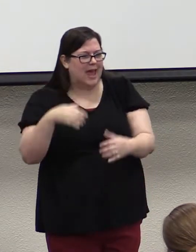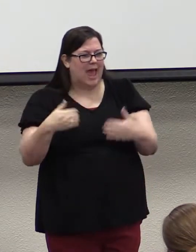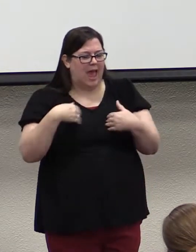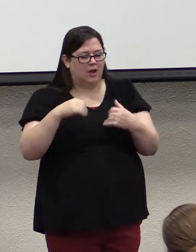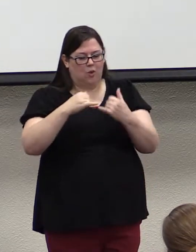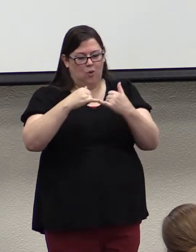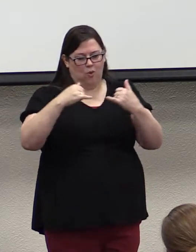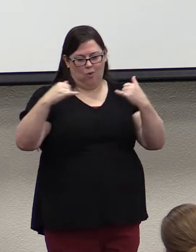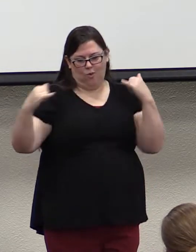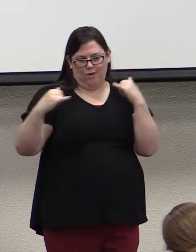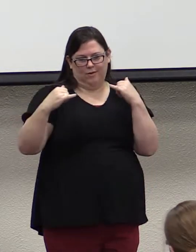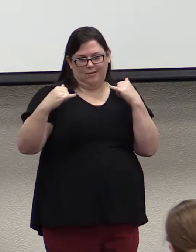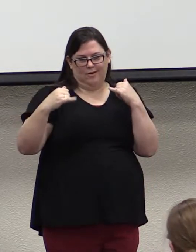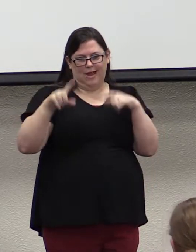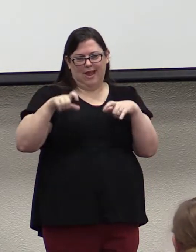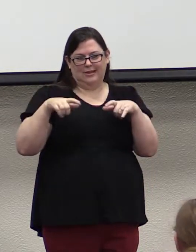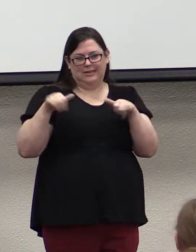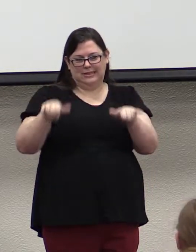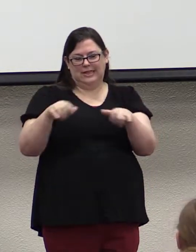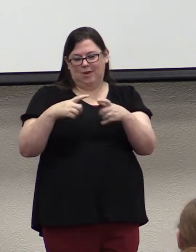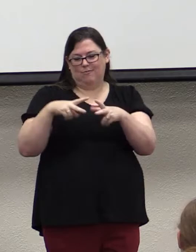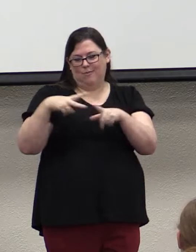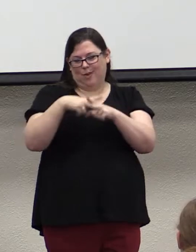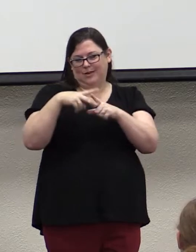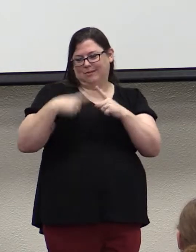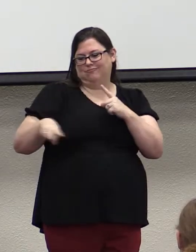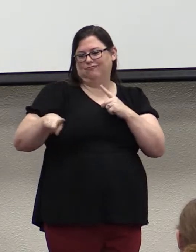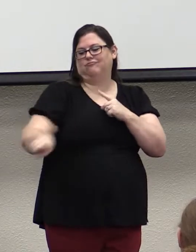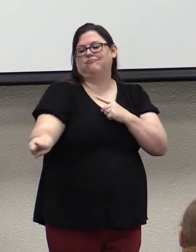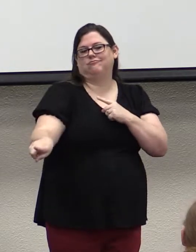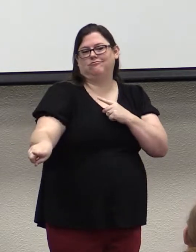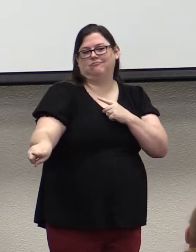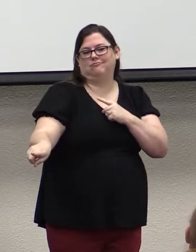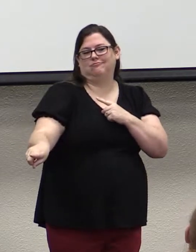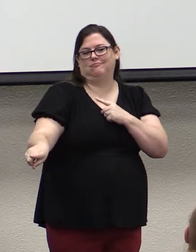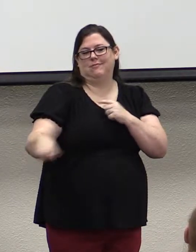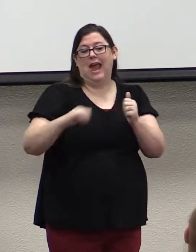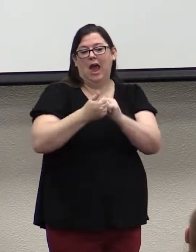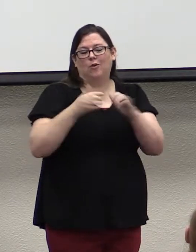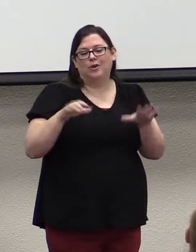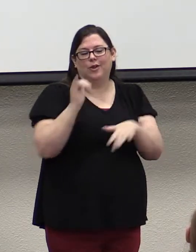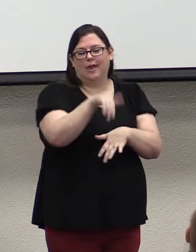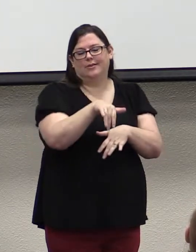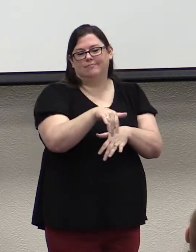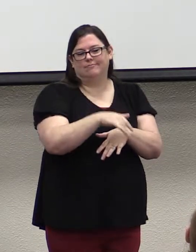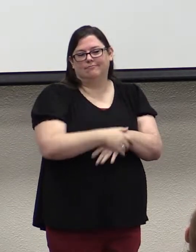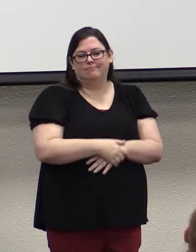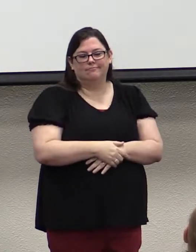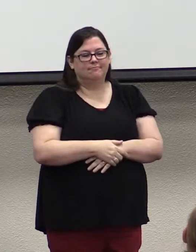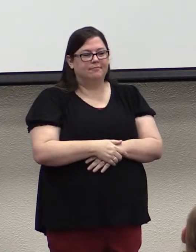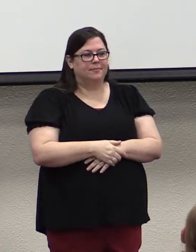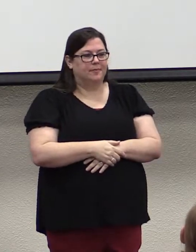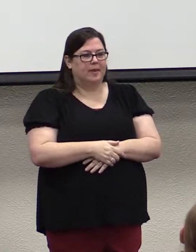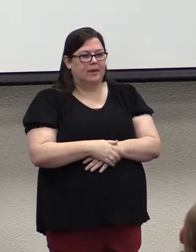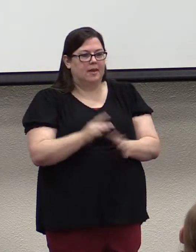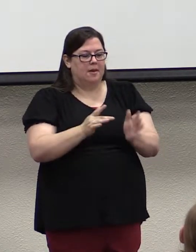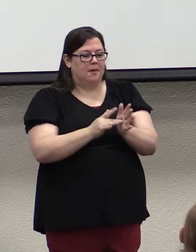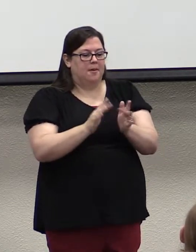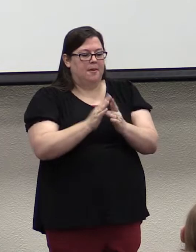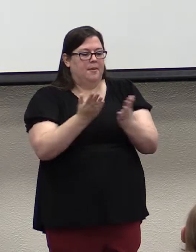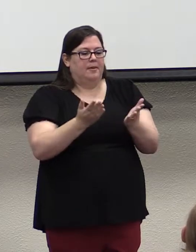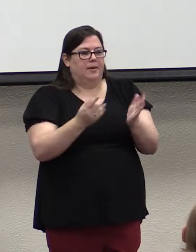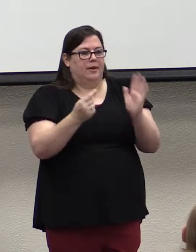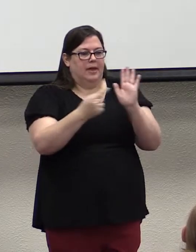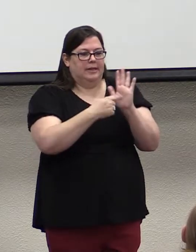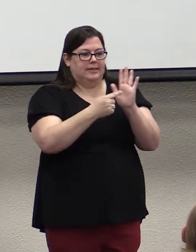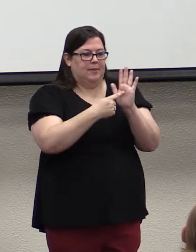in. So how do we stay connected? How do we stay plugged in? We're going to look at a few biblical examples that I